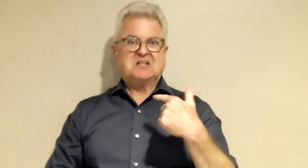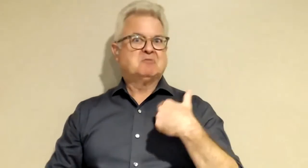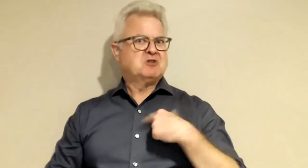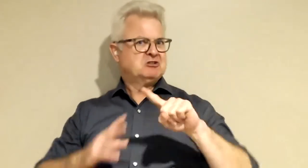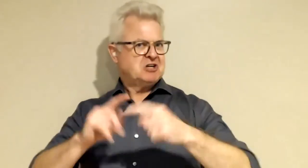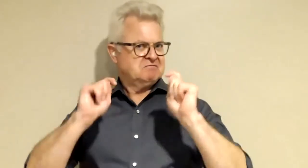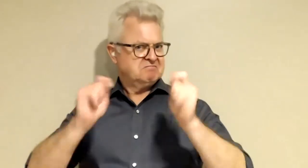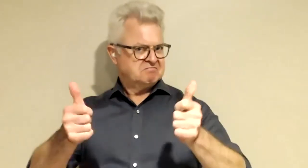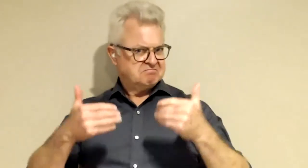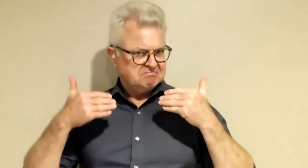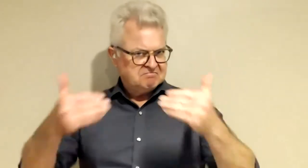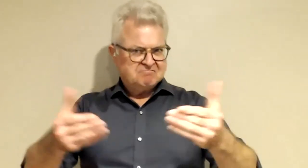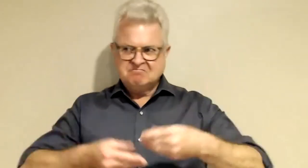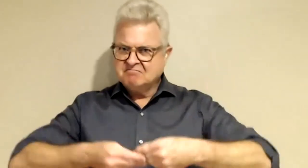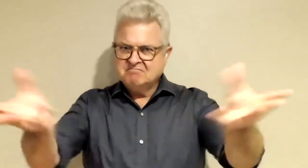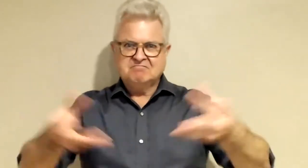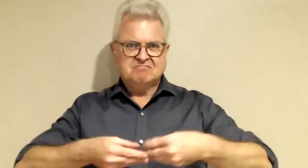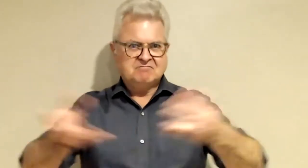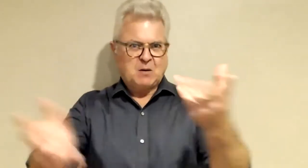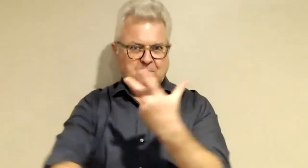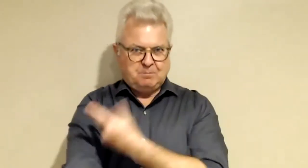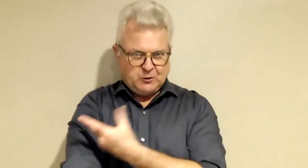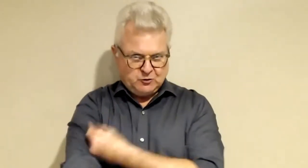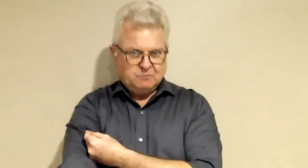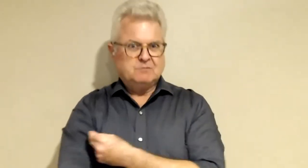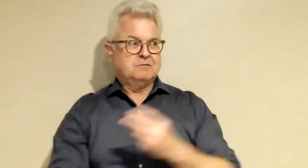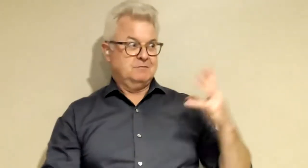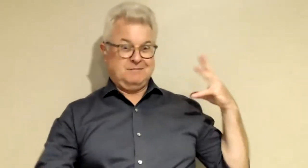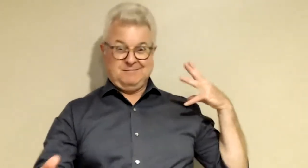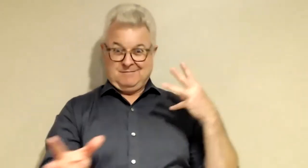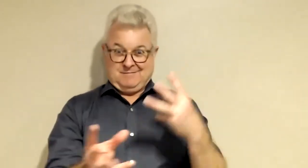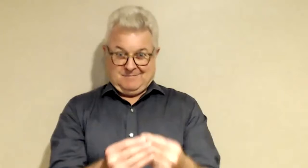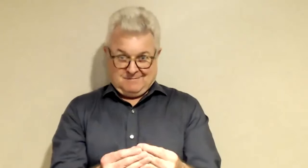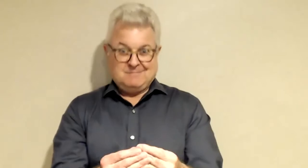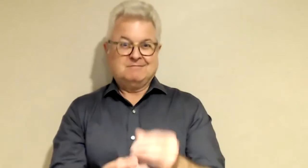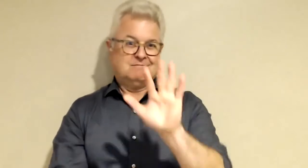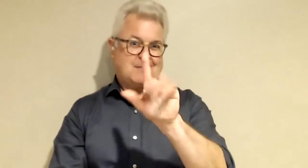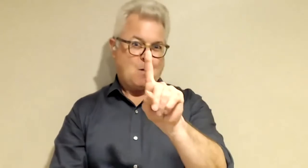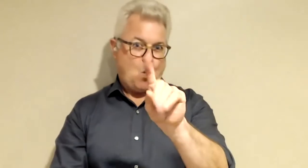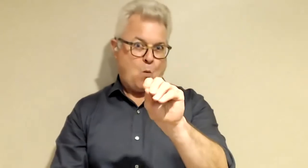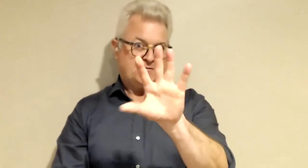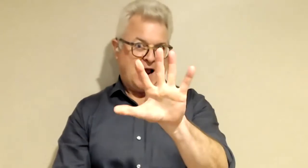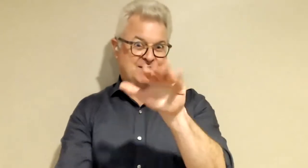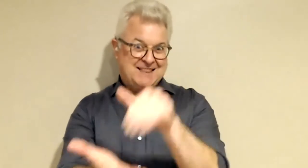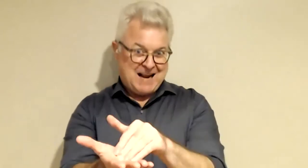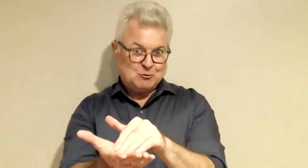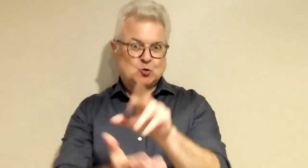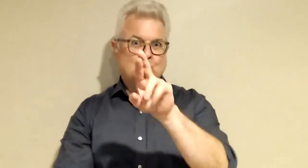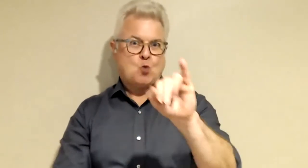September, we immediately made those available to the state of Rhode Island back in September, and we had a